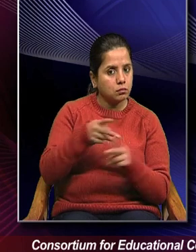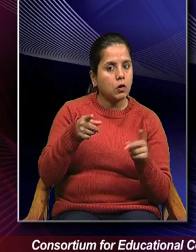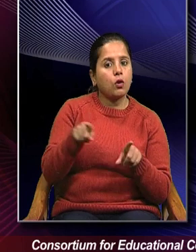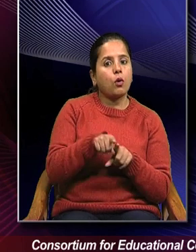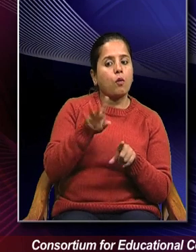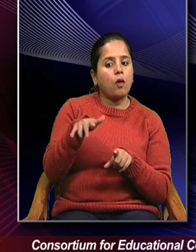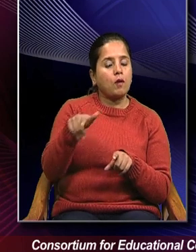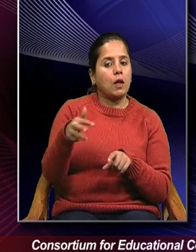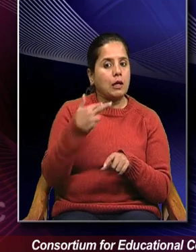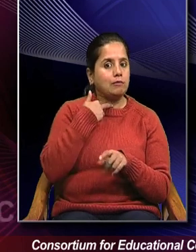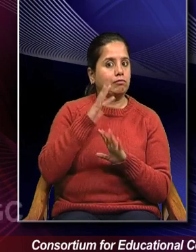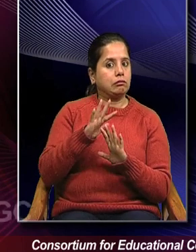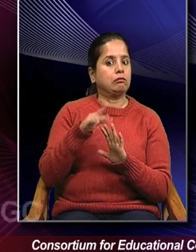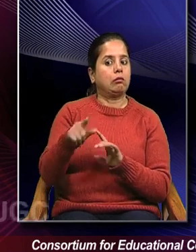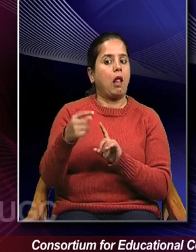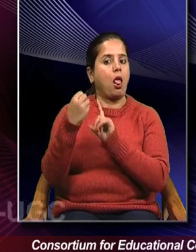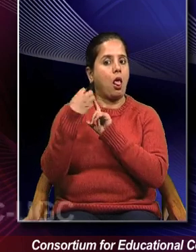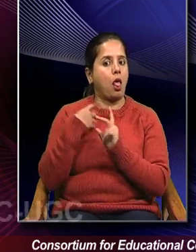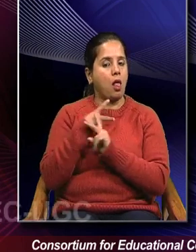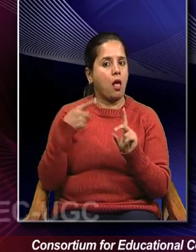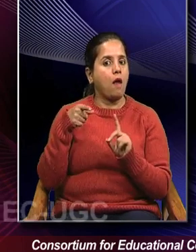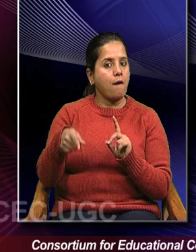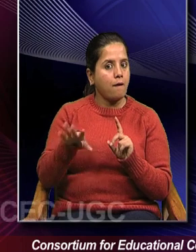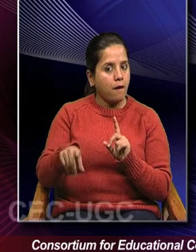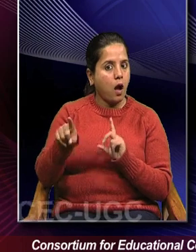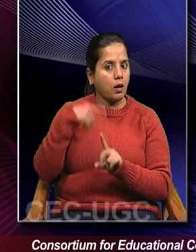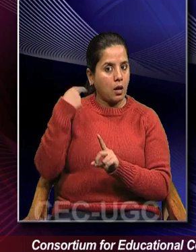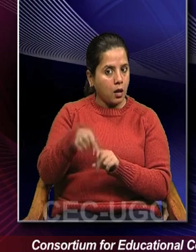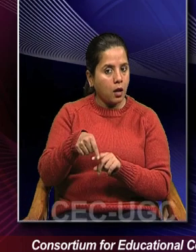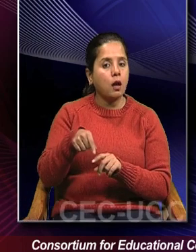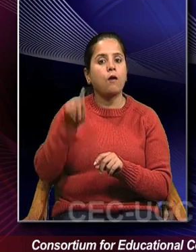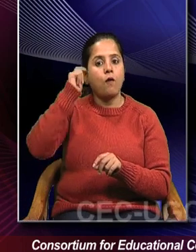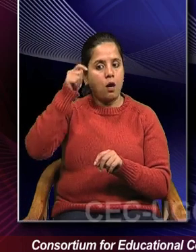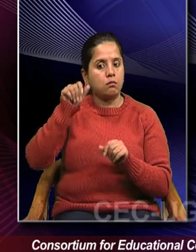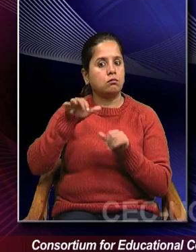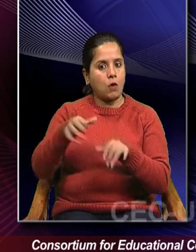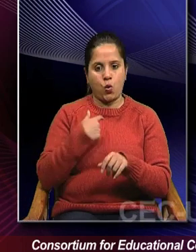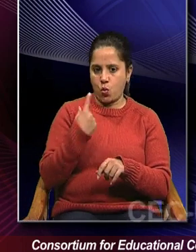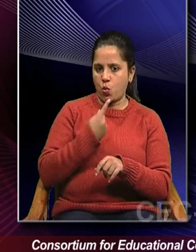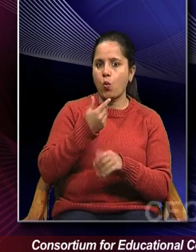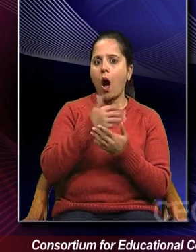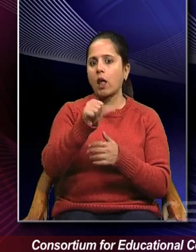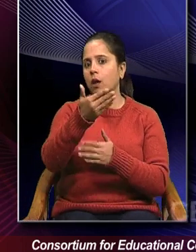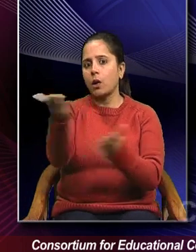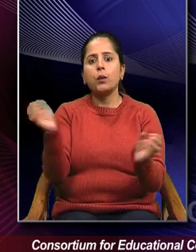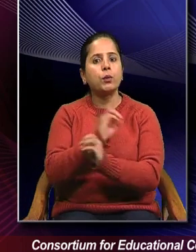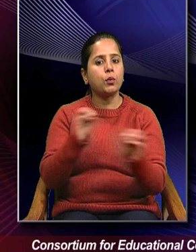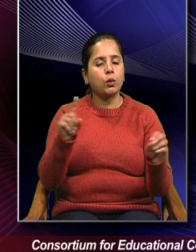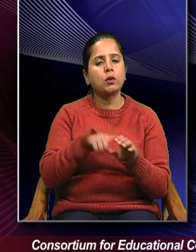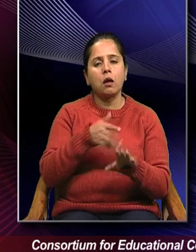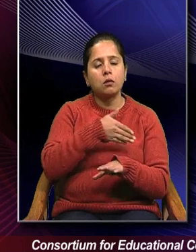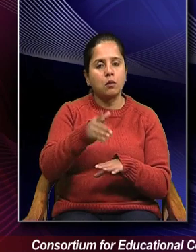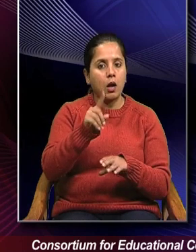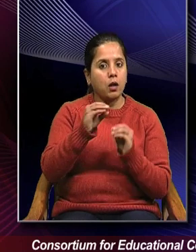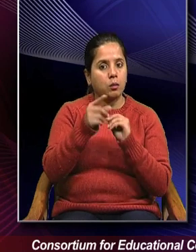also threatened the British monopoly as well, but for quite some time we find that